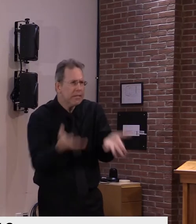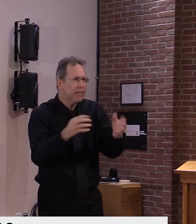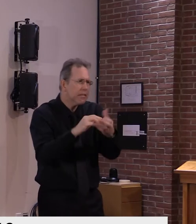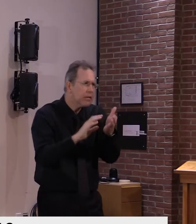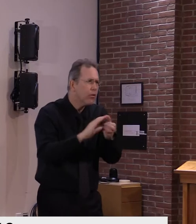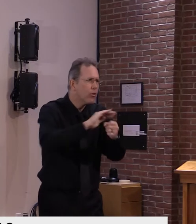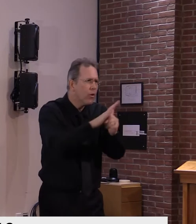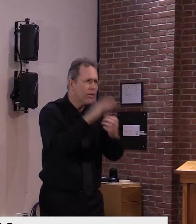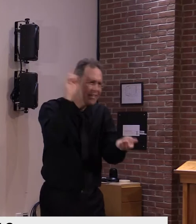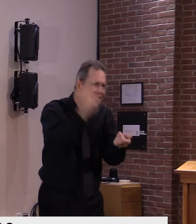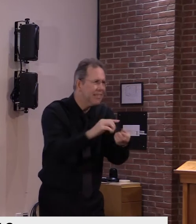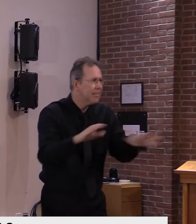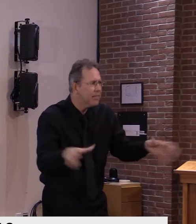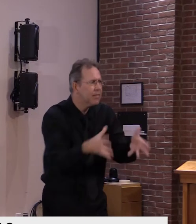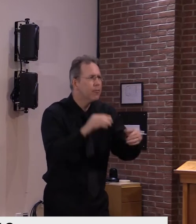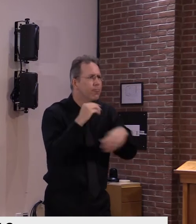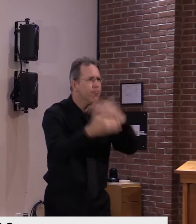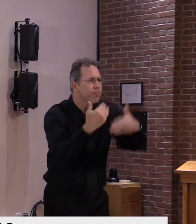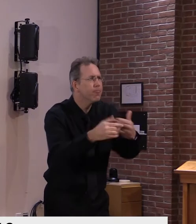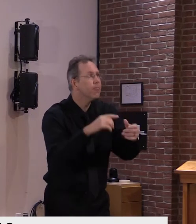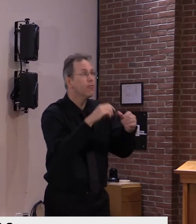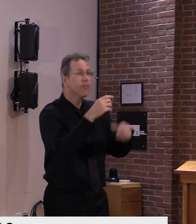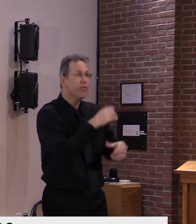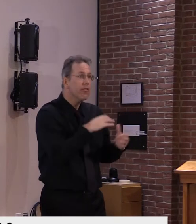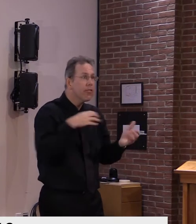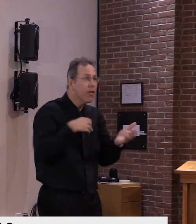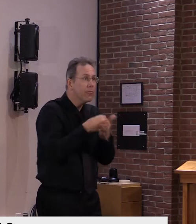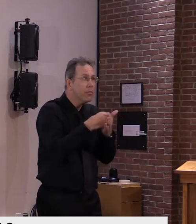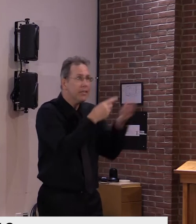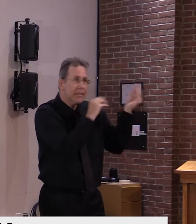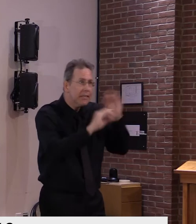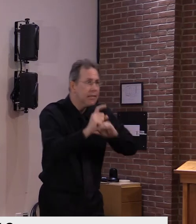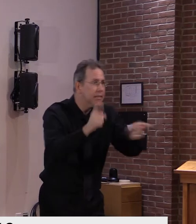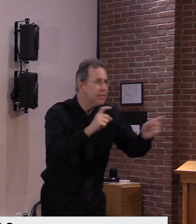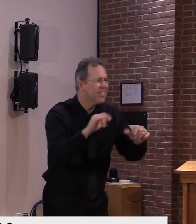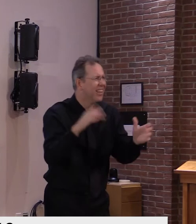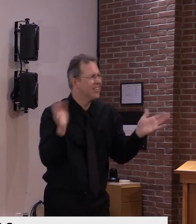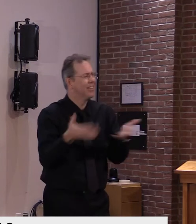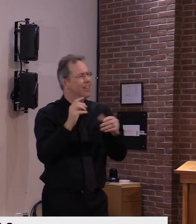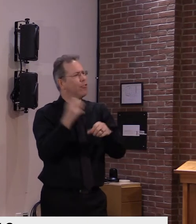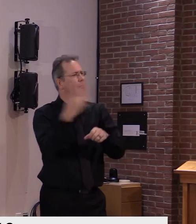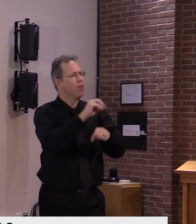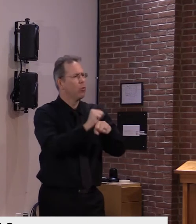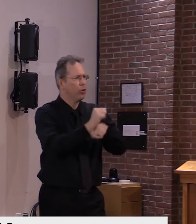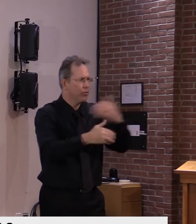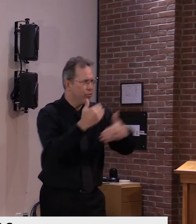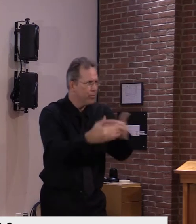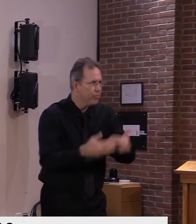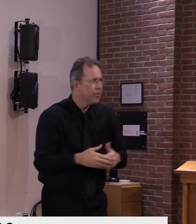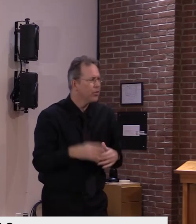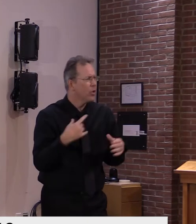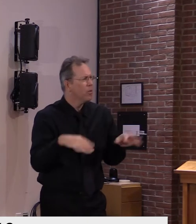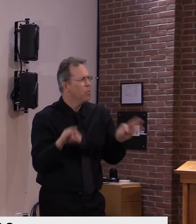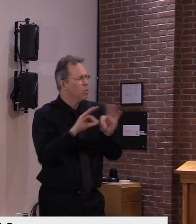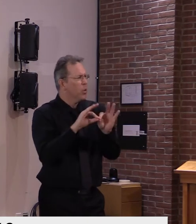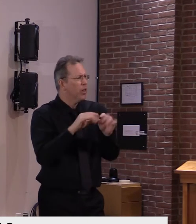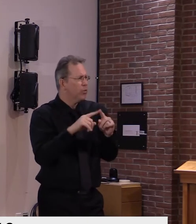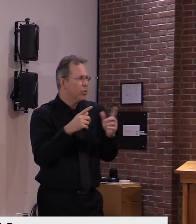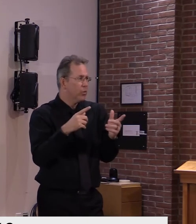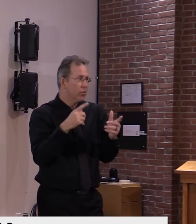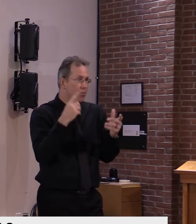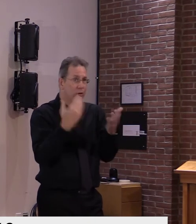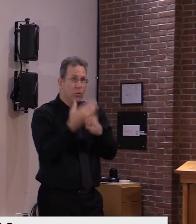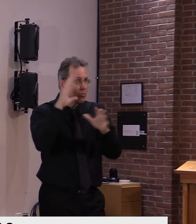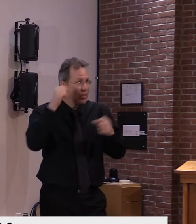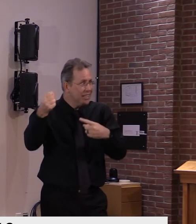vaccine is distributed is going to be incredibly important to America. And, as far